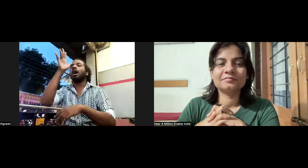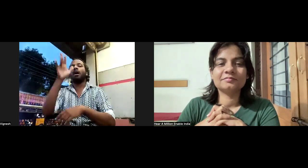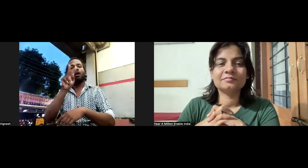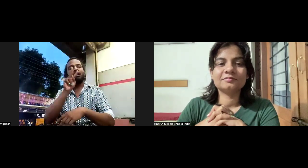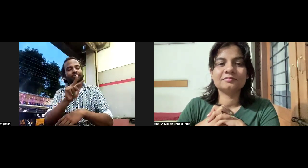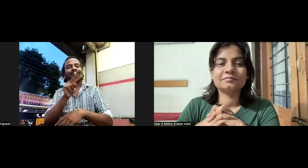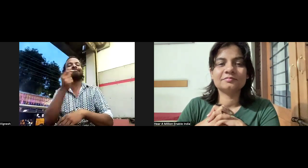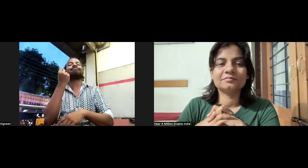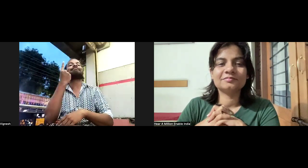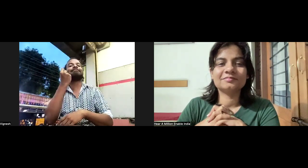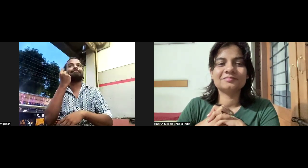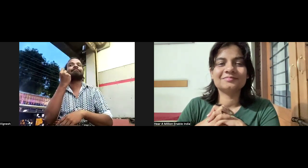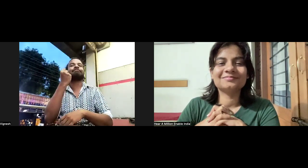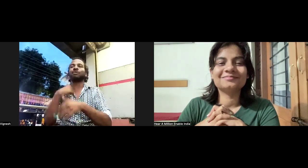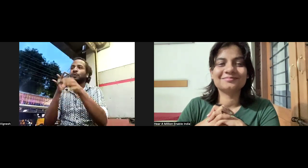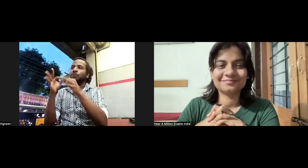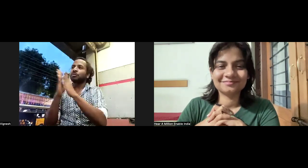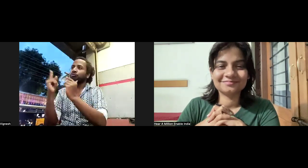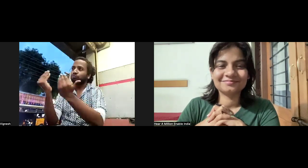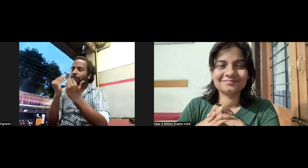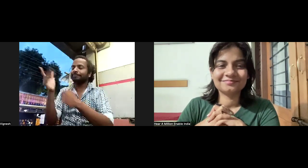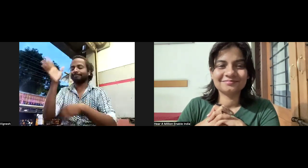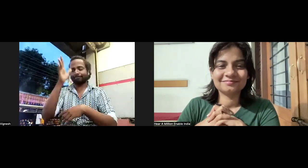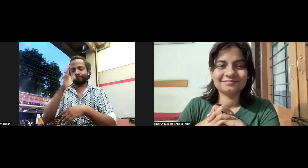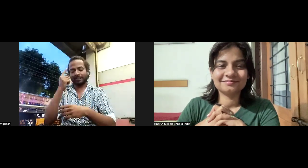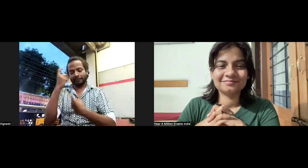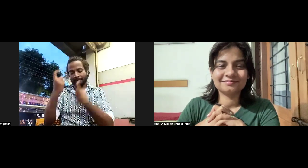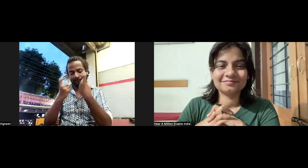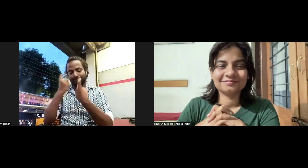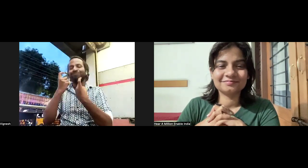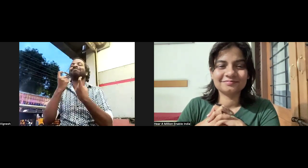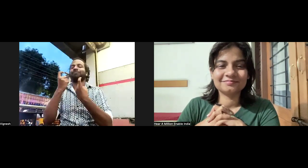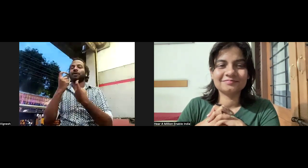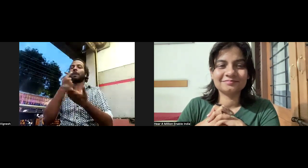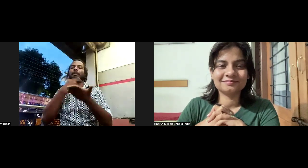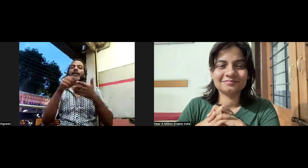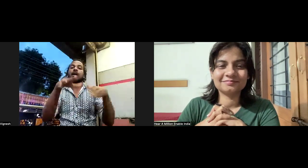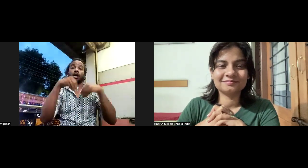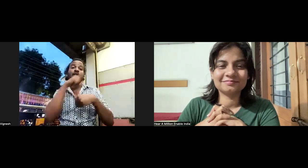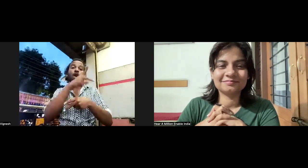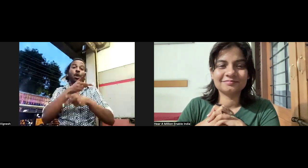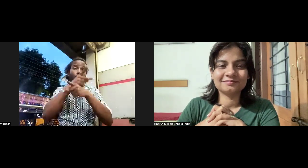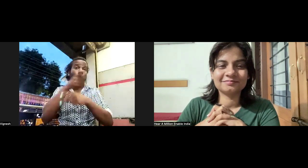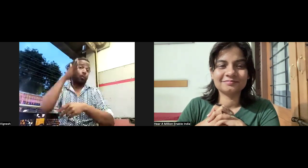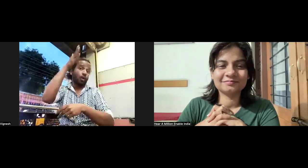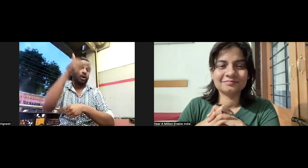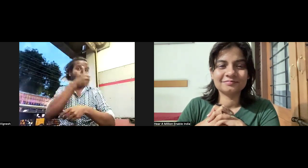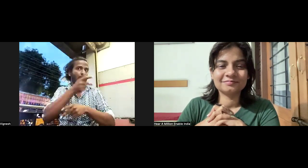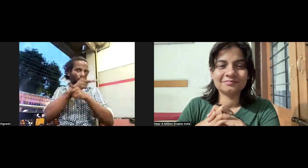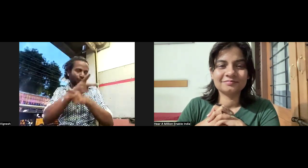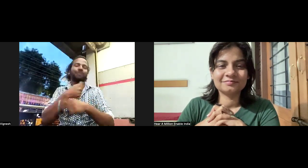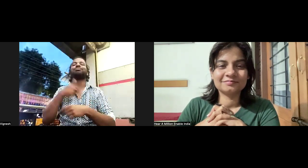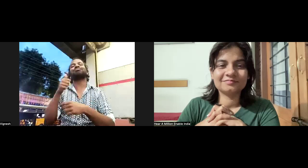or be or dress or beautify myself as I wanted.